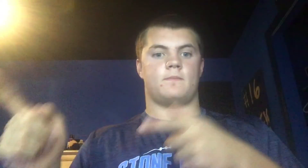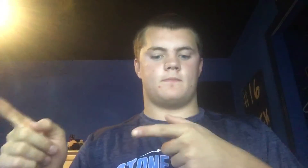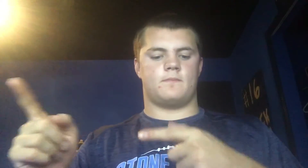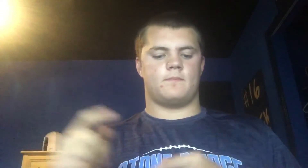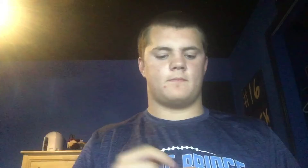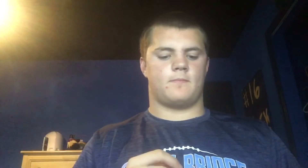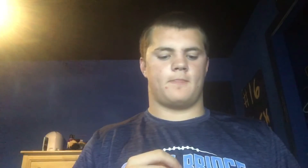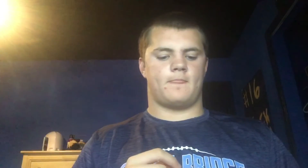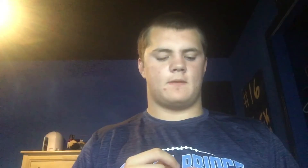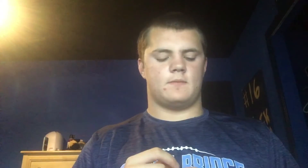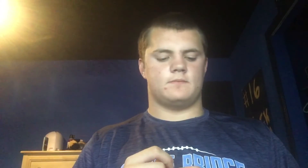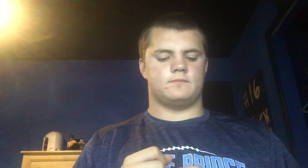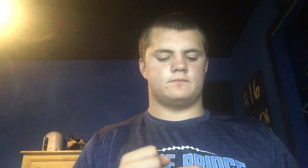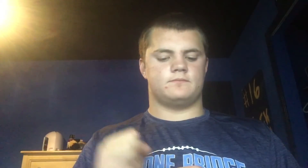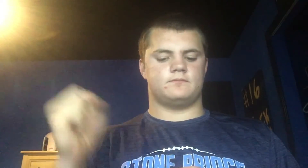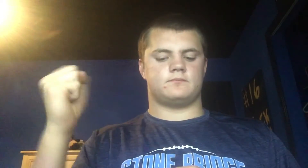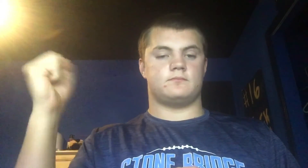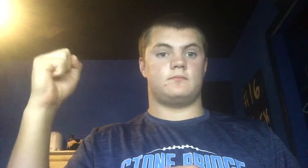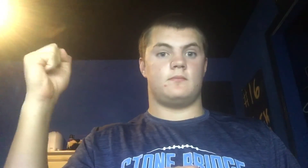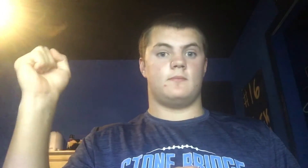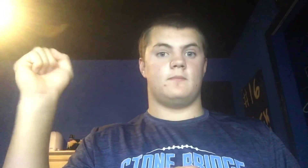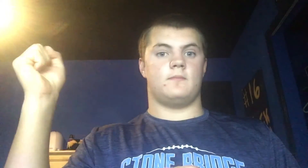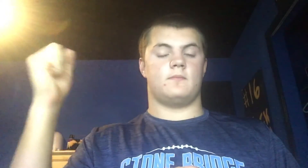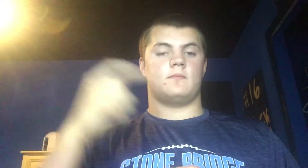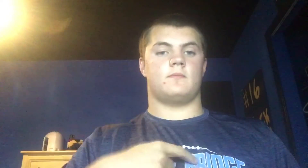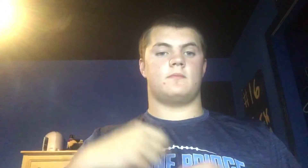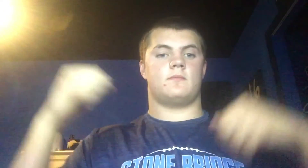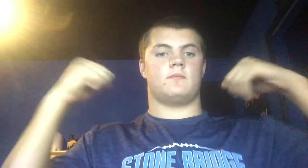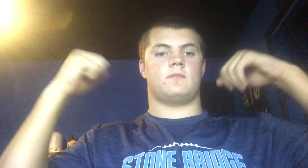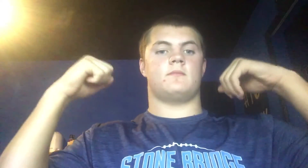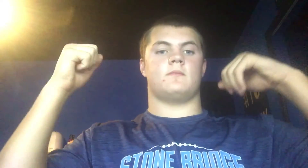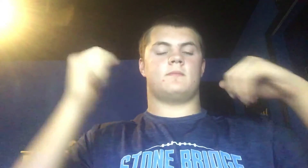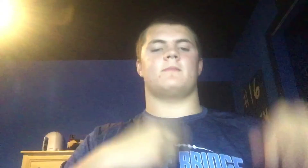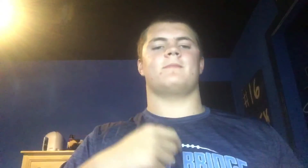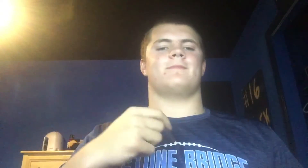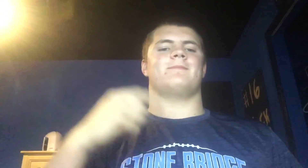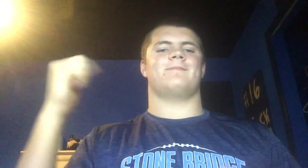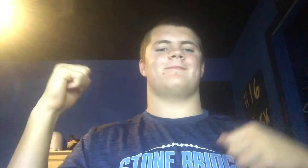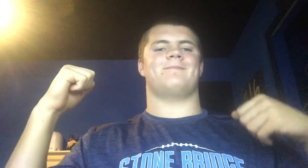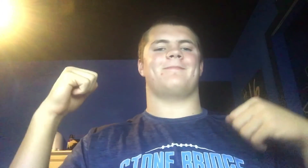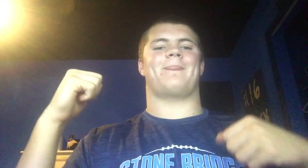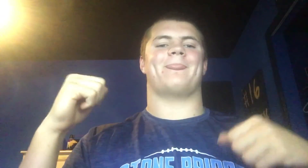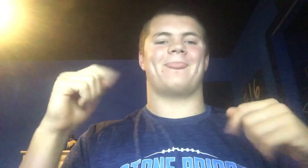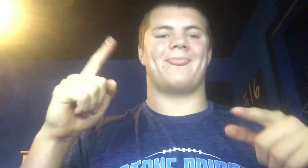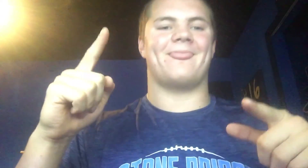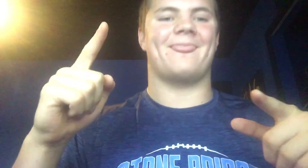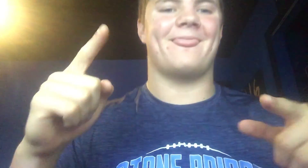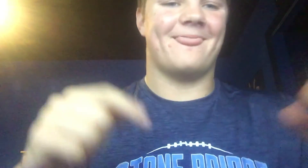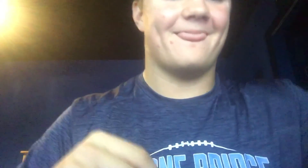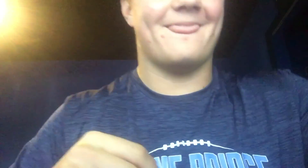from Drizzy alone. I remember when they stepped on me, memory phone. Can't believe Timbo the King just sent me back home, but now that boy getting on.